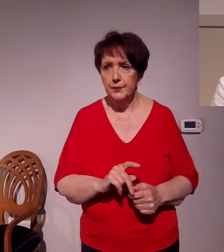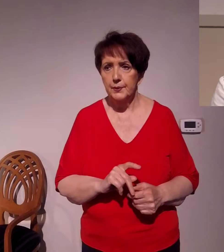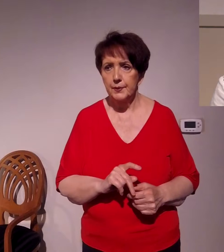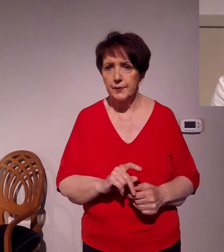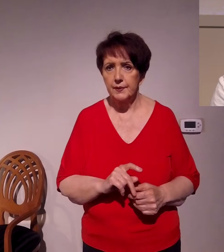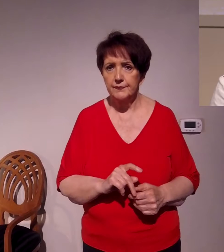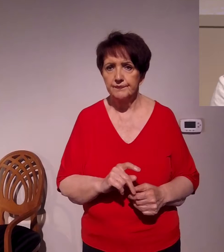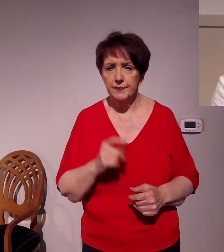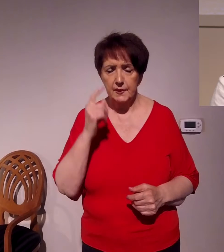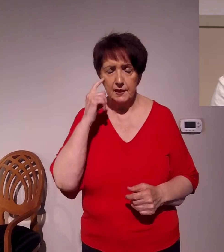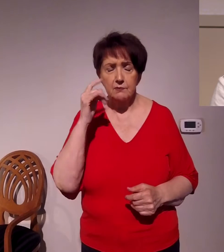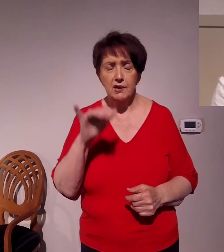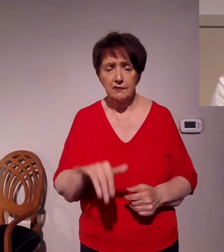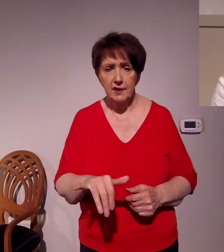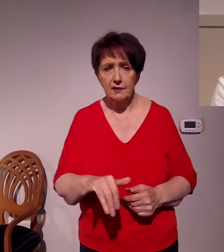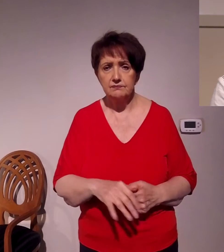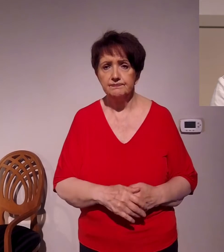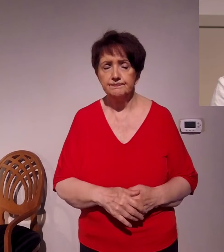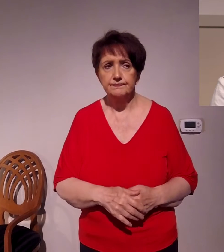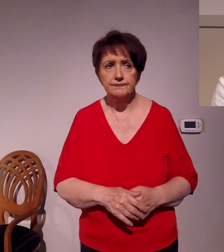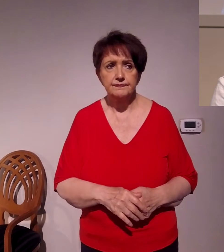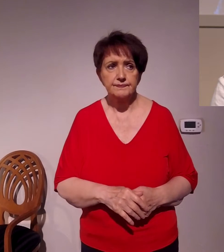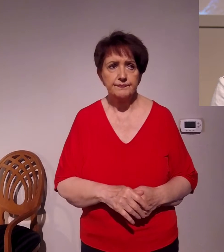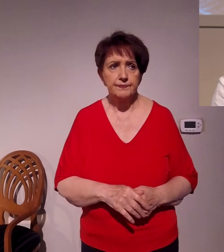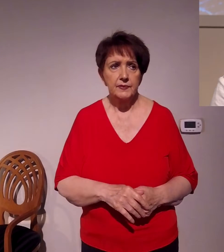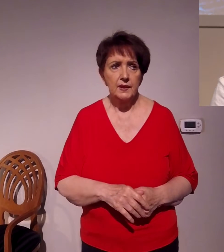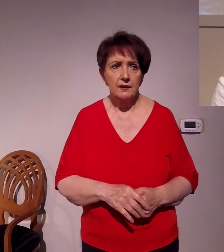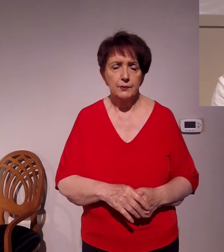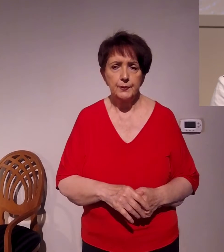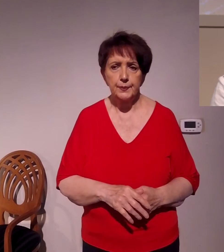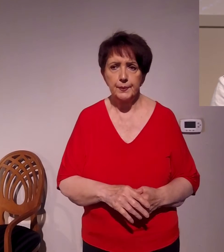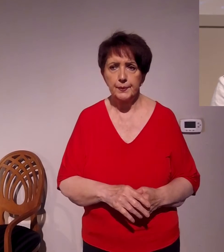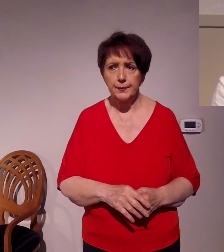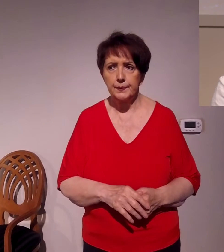Bring that into your awareness.